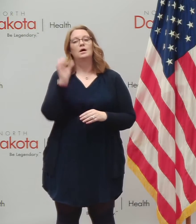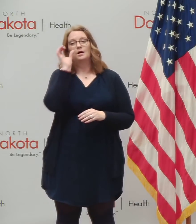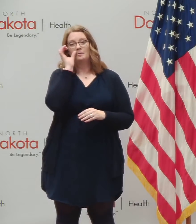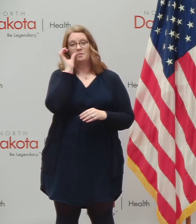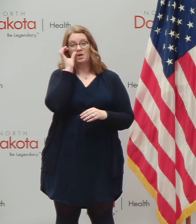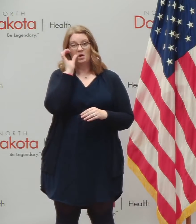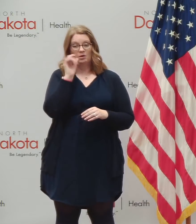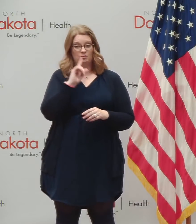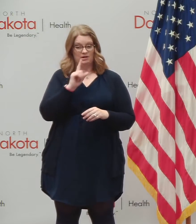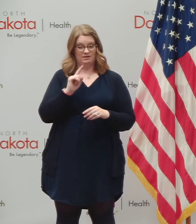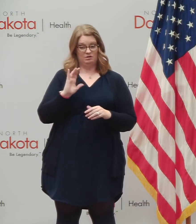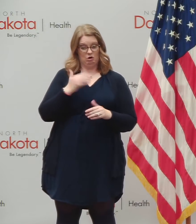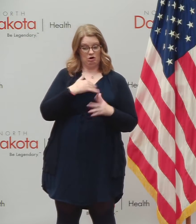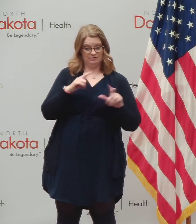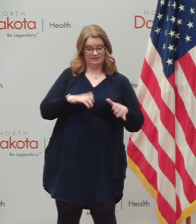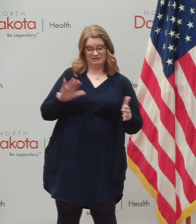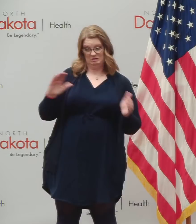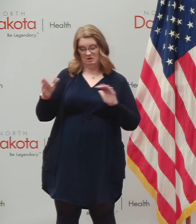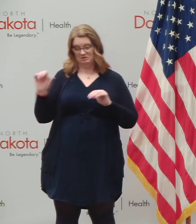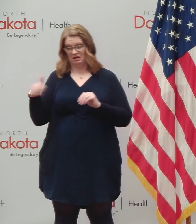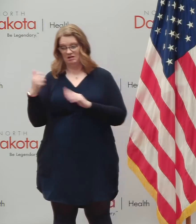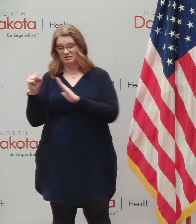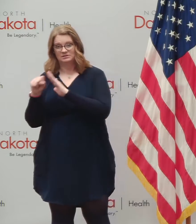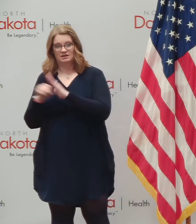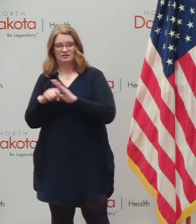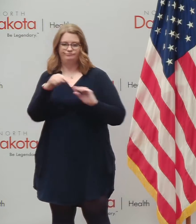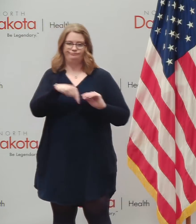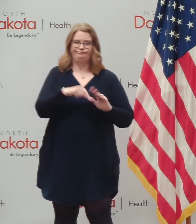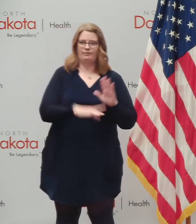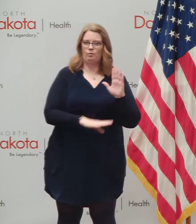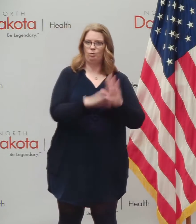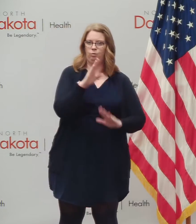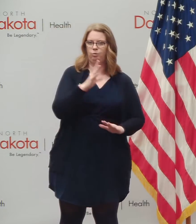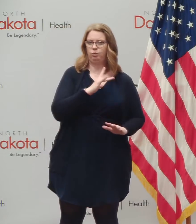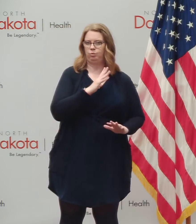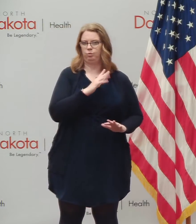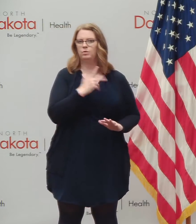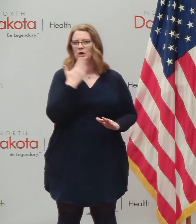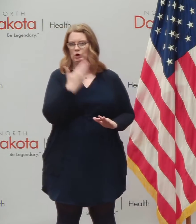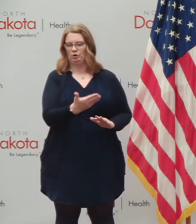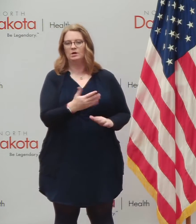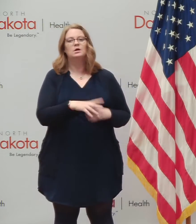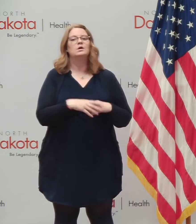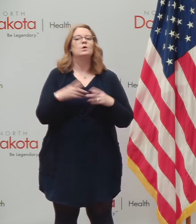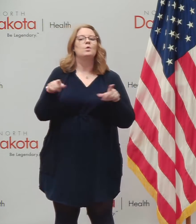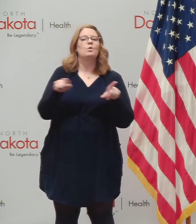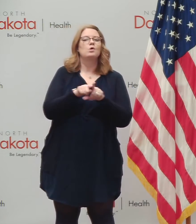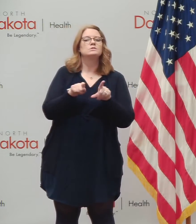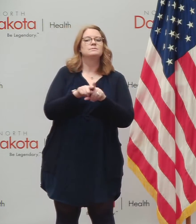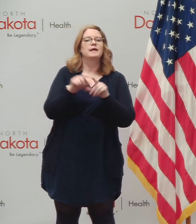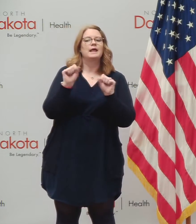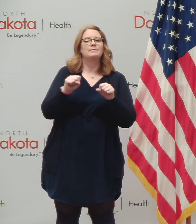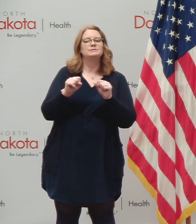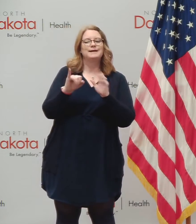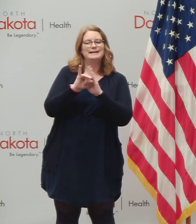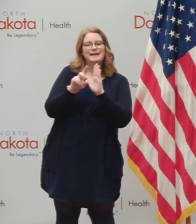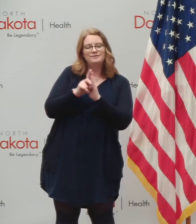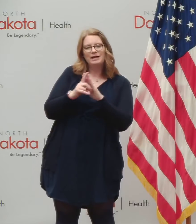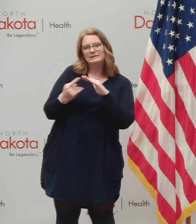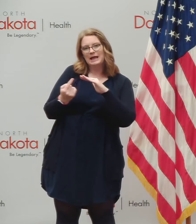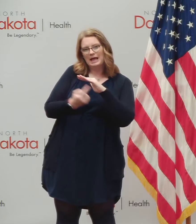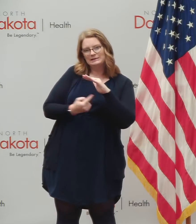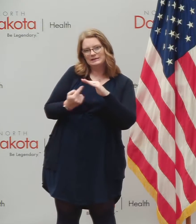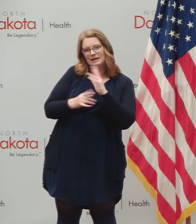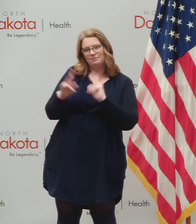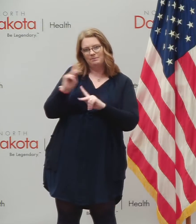compared to other states, and then also the surveillance testing that we've been able to do to help us identify and isolate the asymptomatic